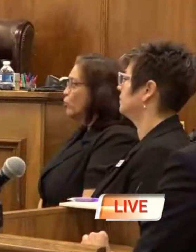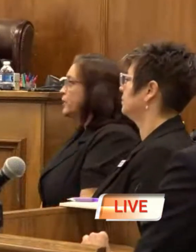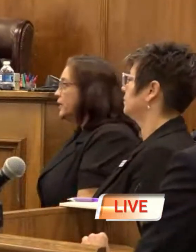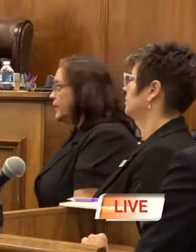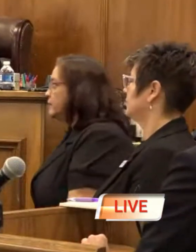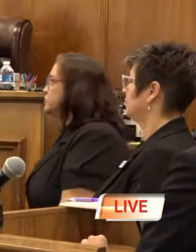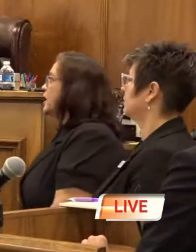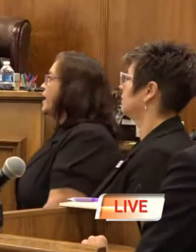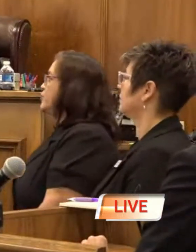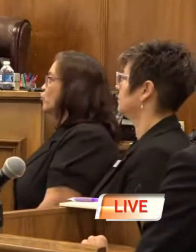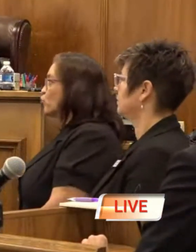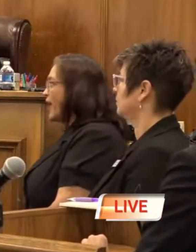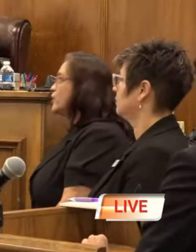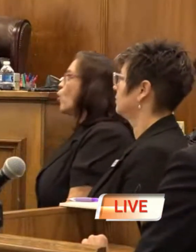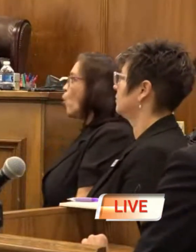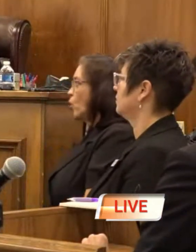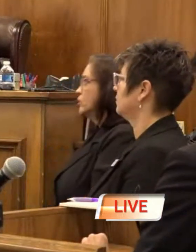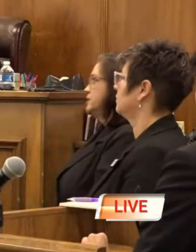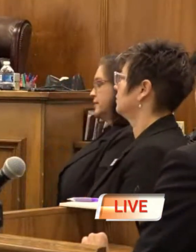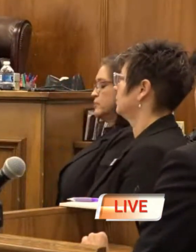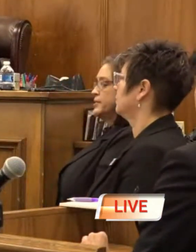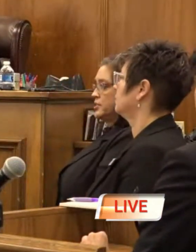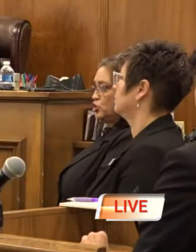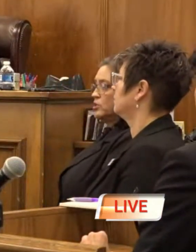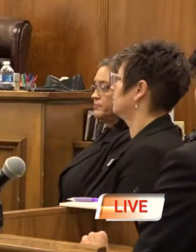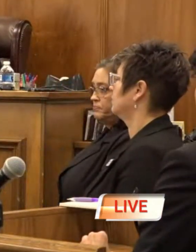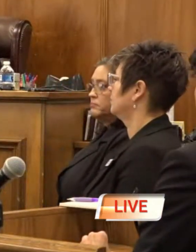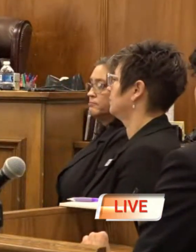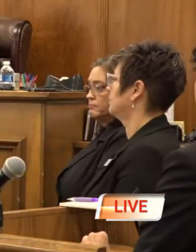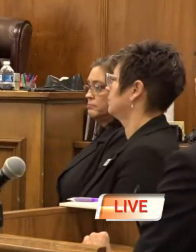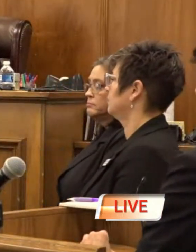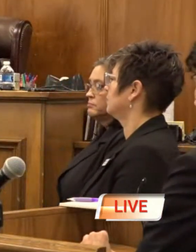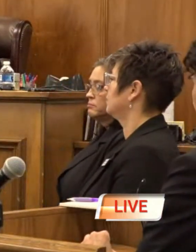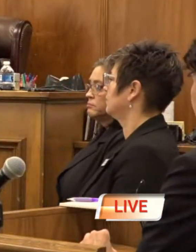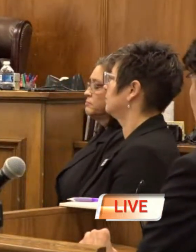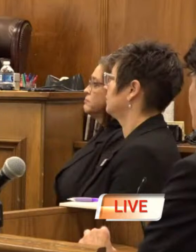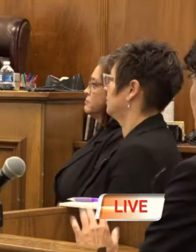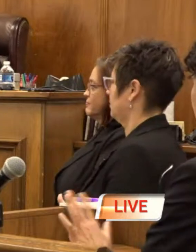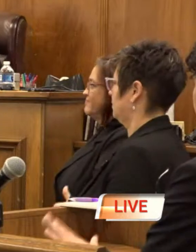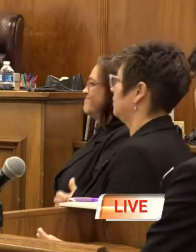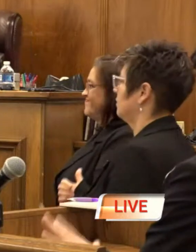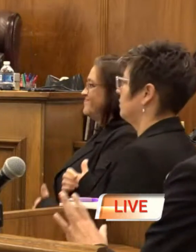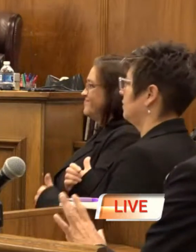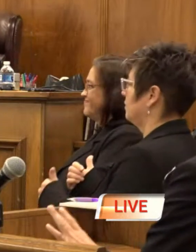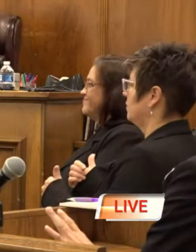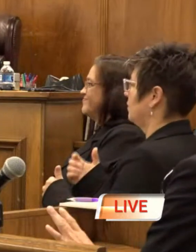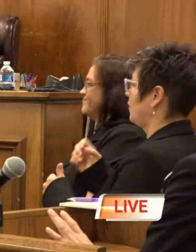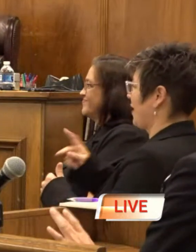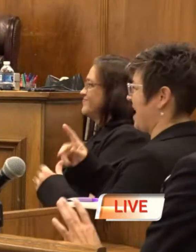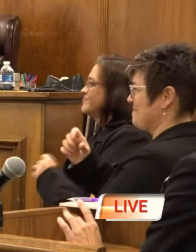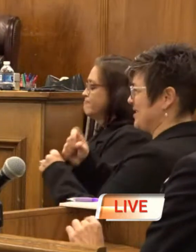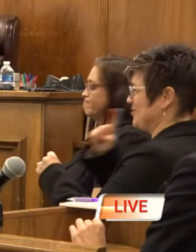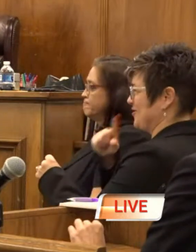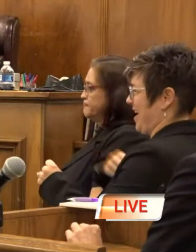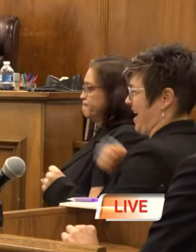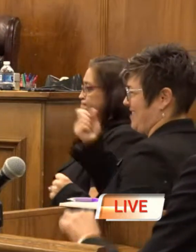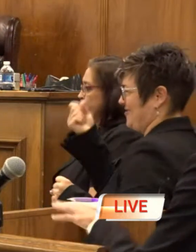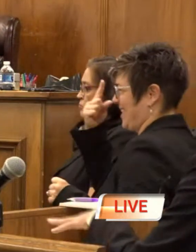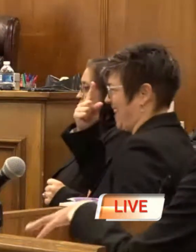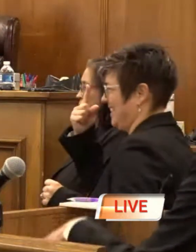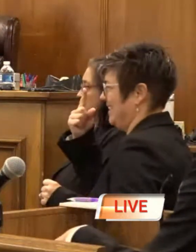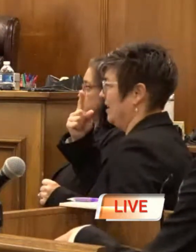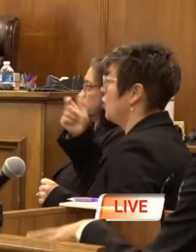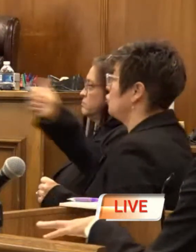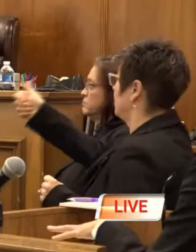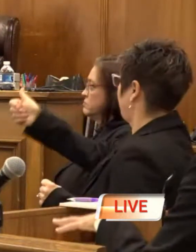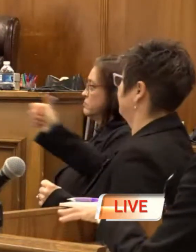I don't read lips, I either write or text message. Okay, so I just want to make certain I'm understanding. So you